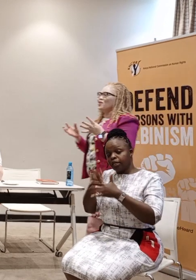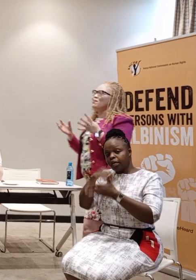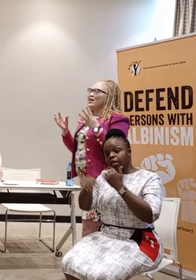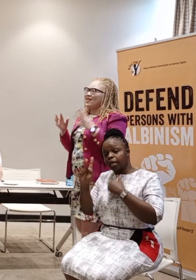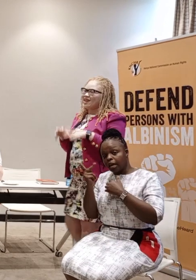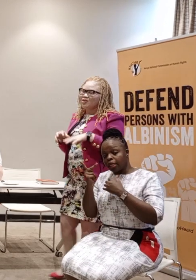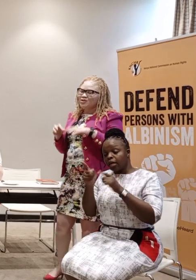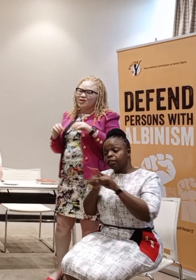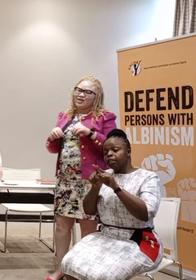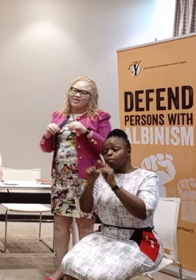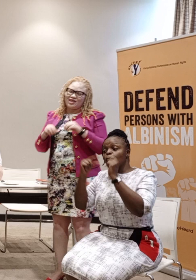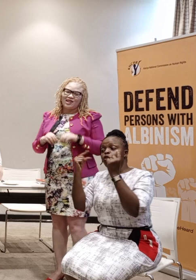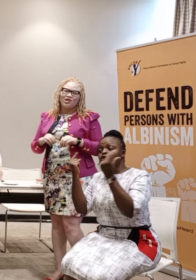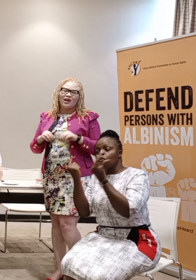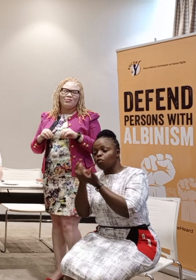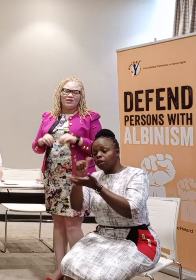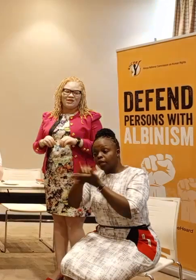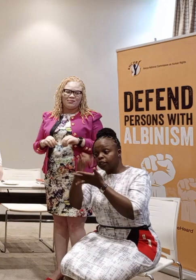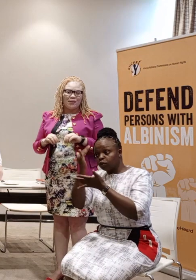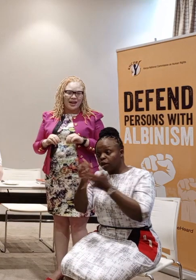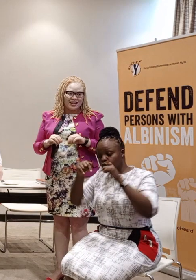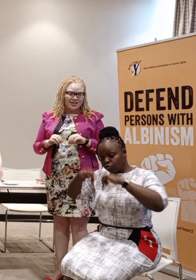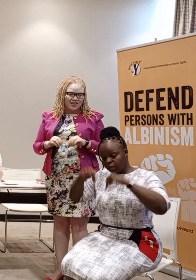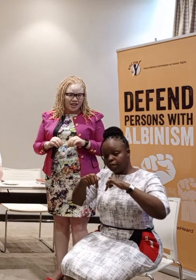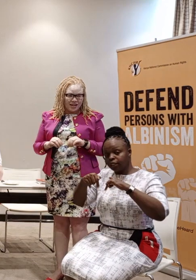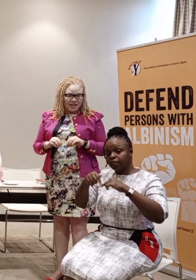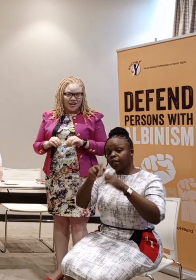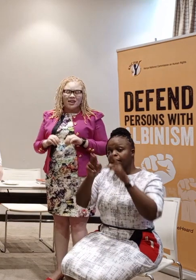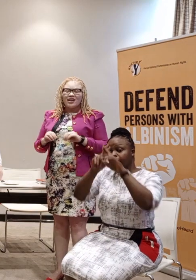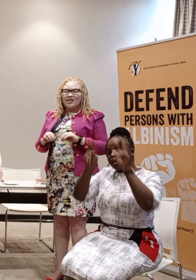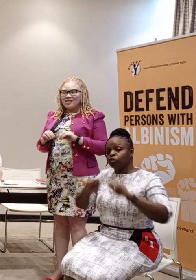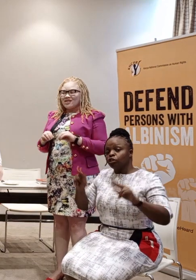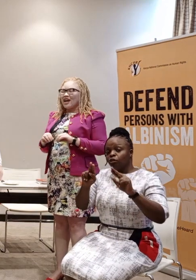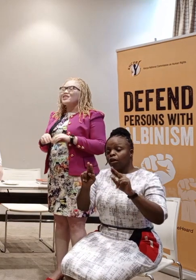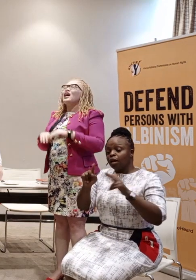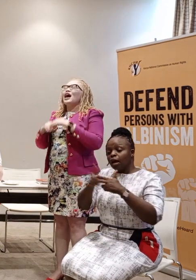and globally, and that's why today is International Albinism Awareness Day,